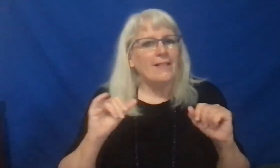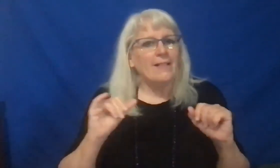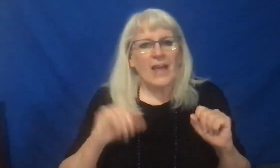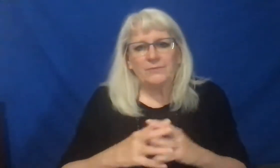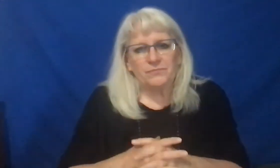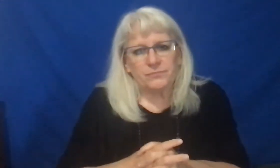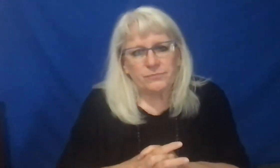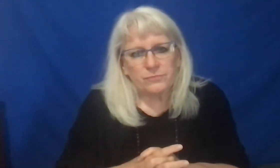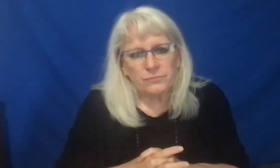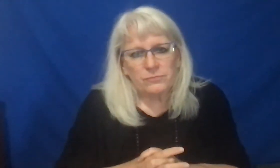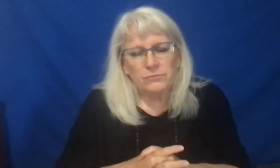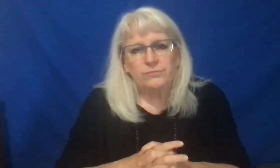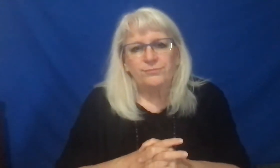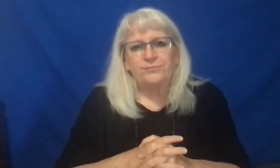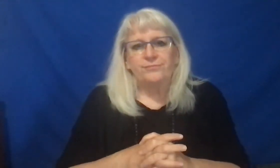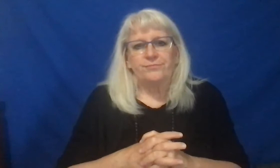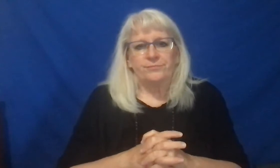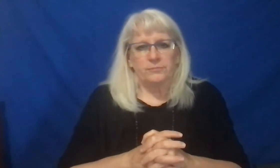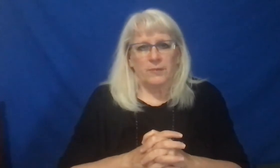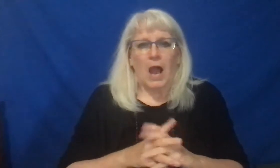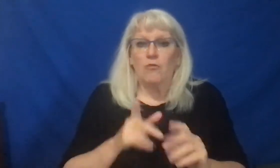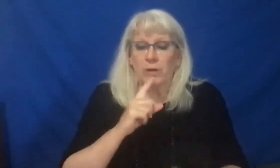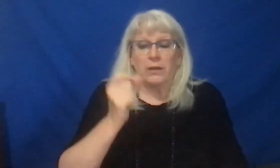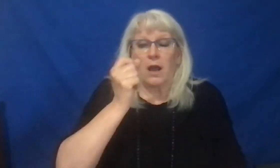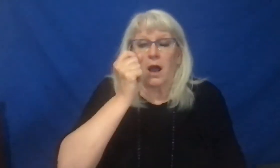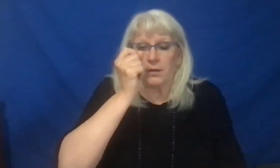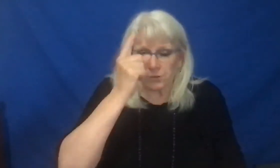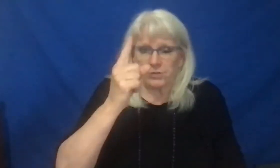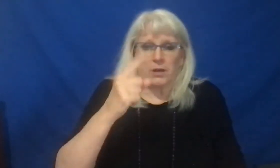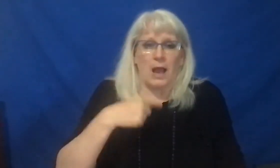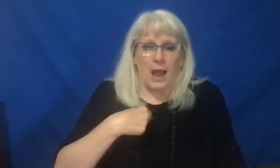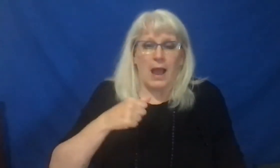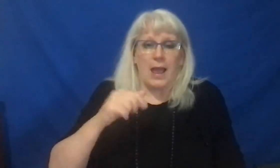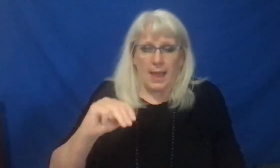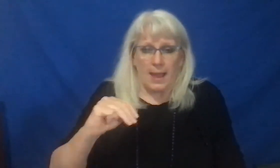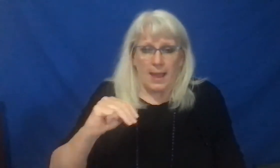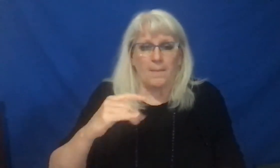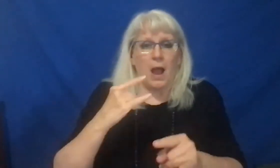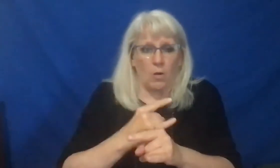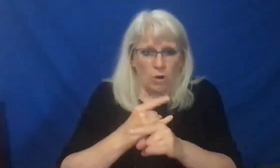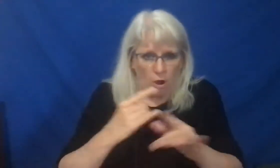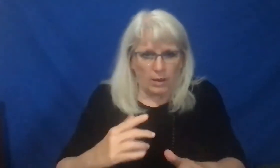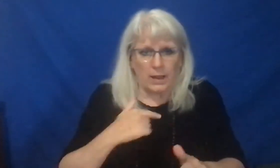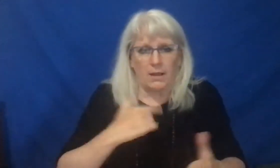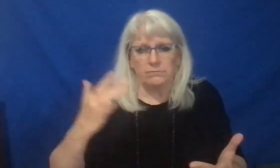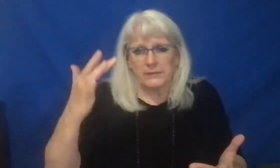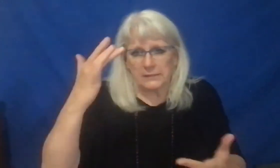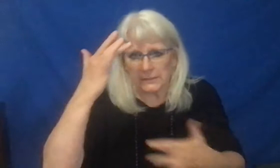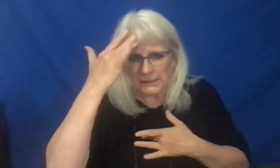with the full knowledge of my condition, right? The full understanding of what I suffer from in terms of my alcoholism, that